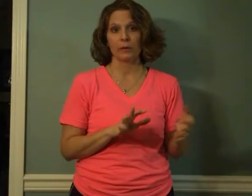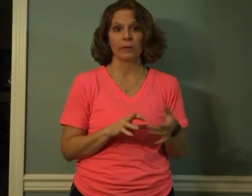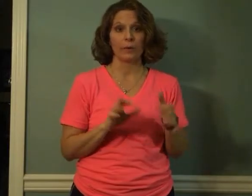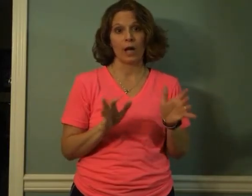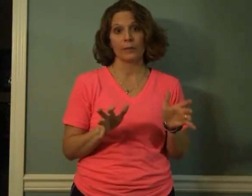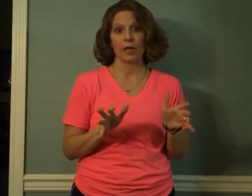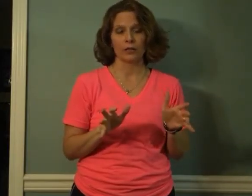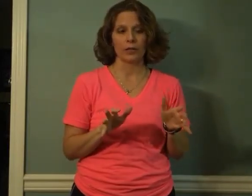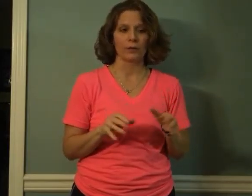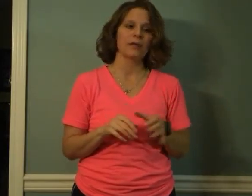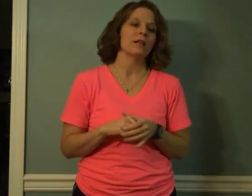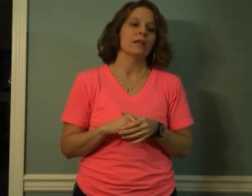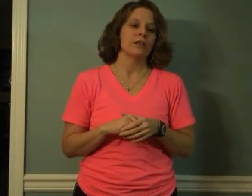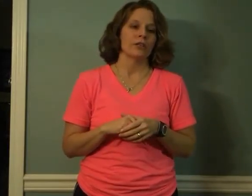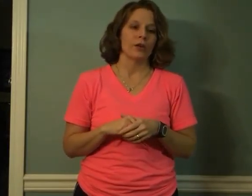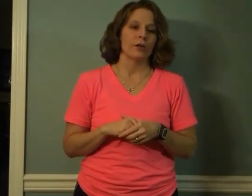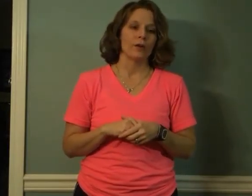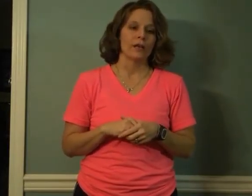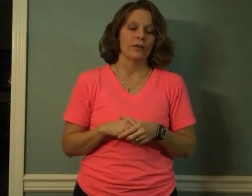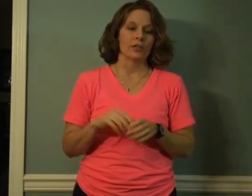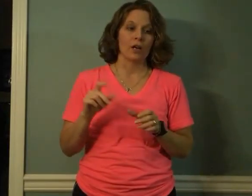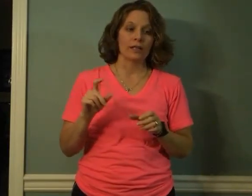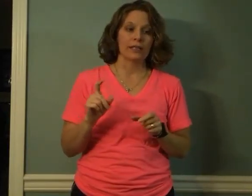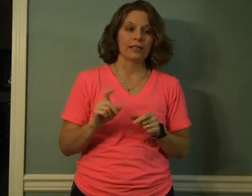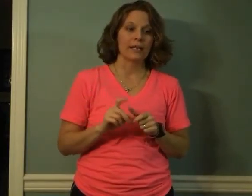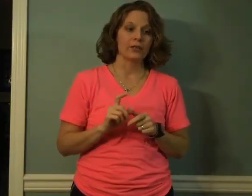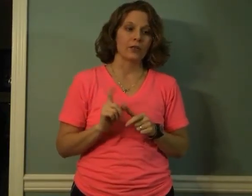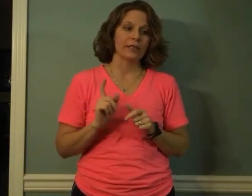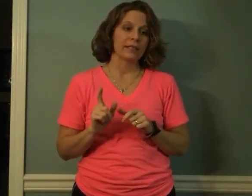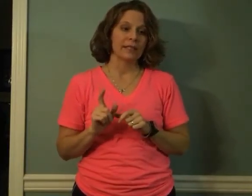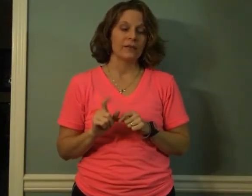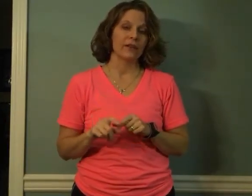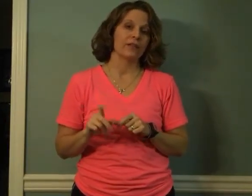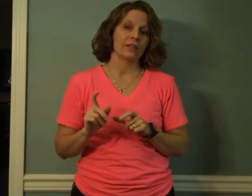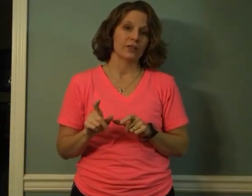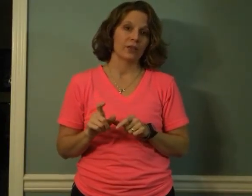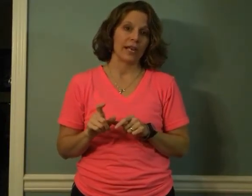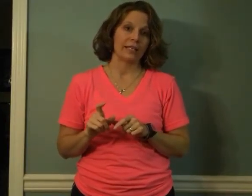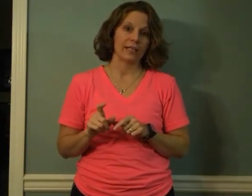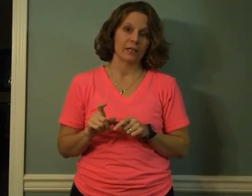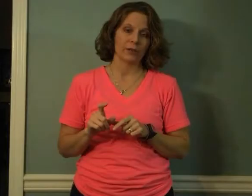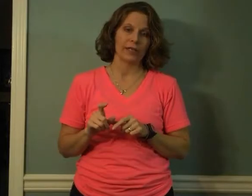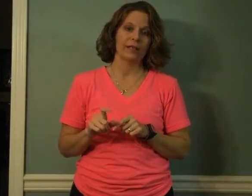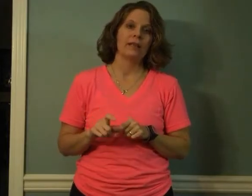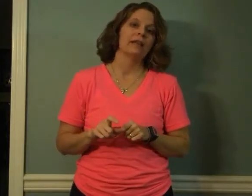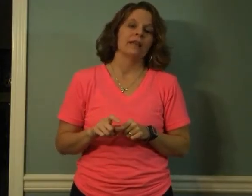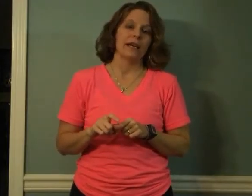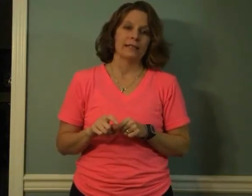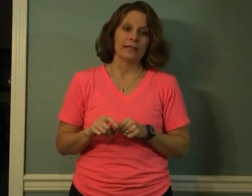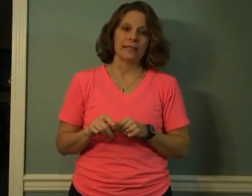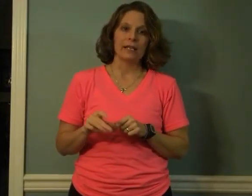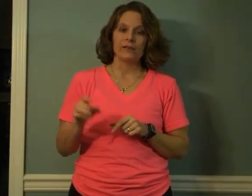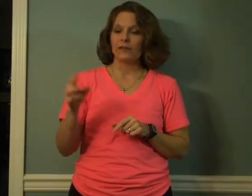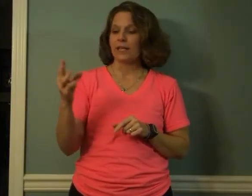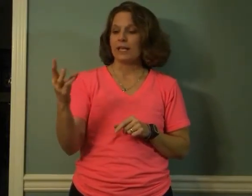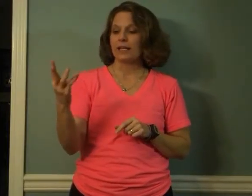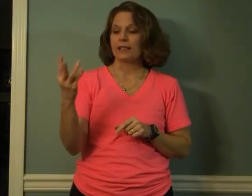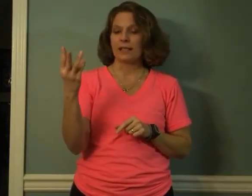probably will opt not to. So the song is going to say circa 1650 to circa 1800. And 1650 is